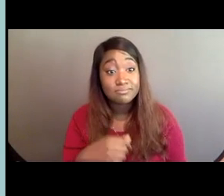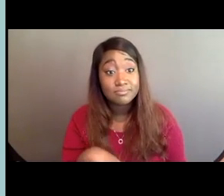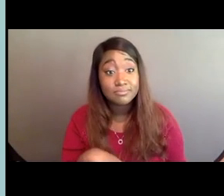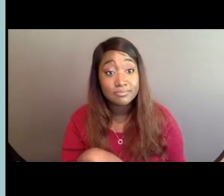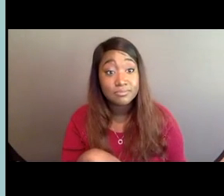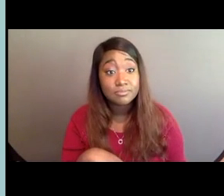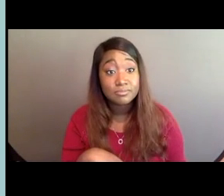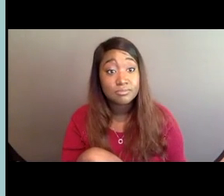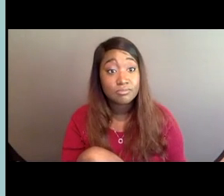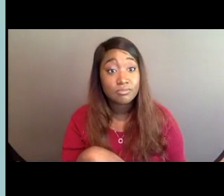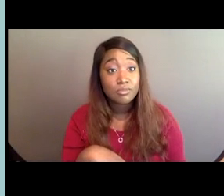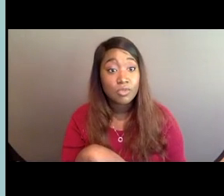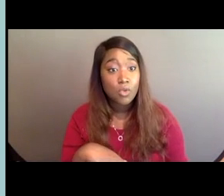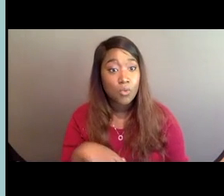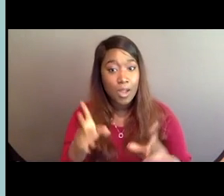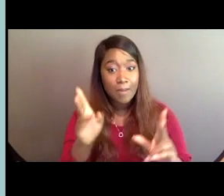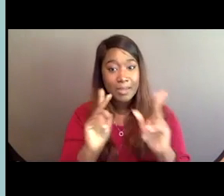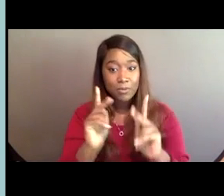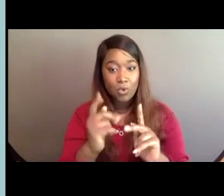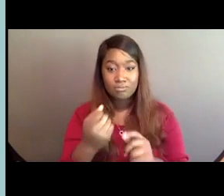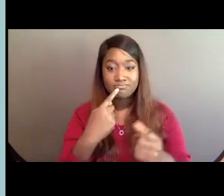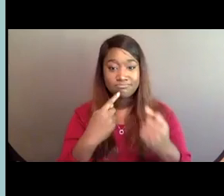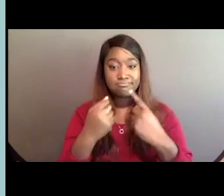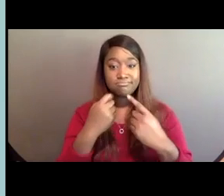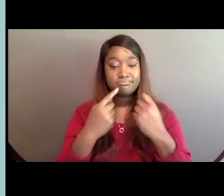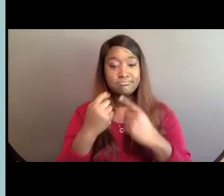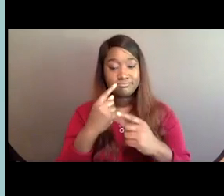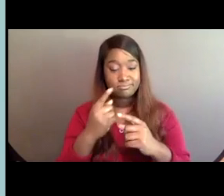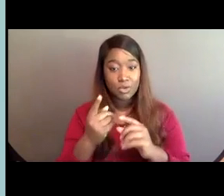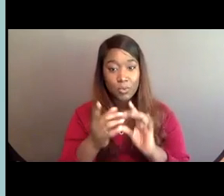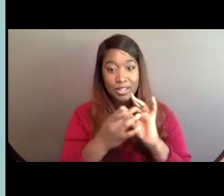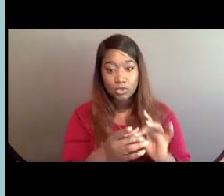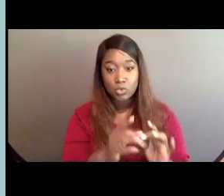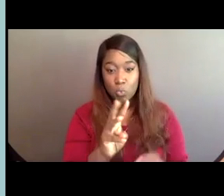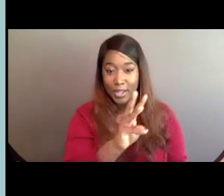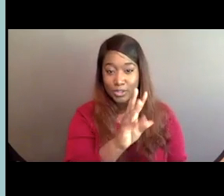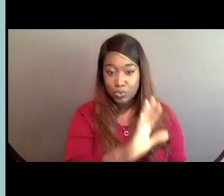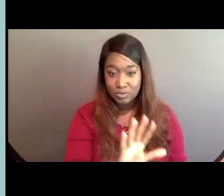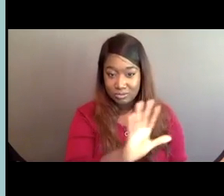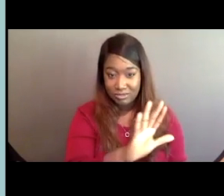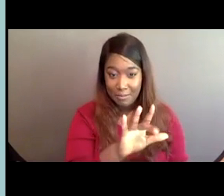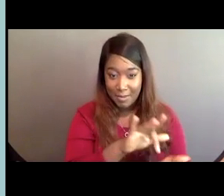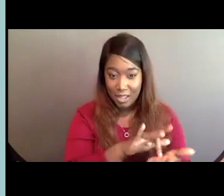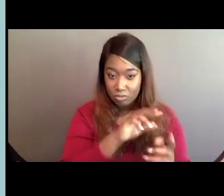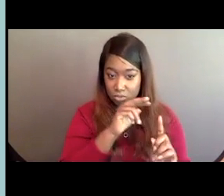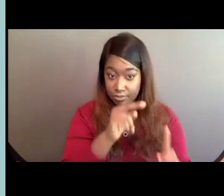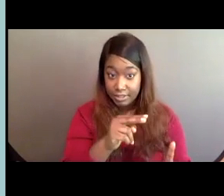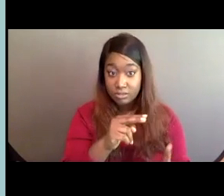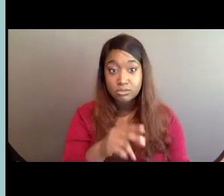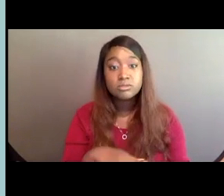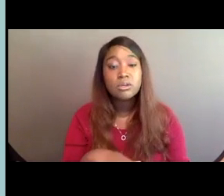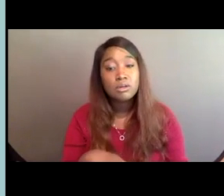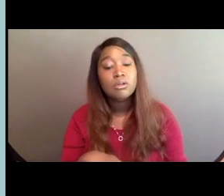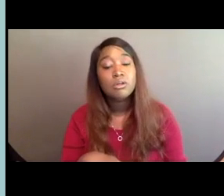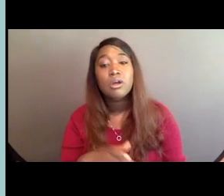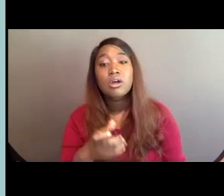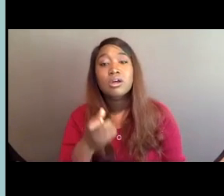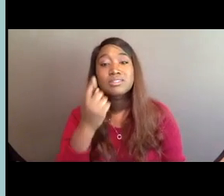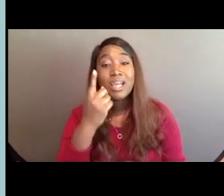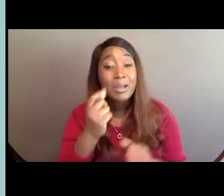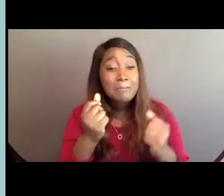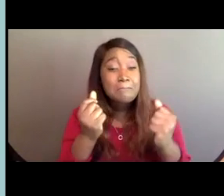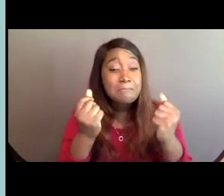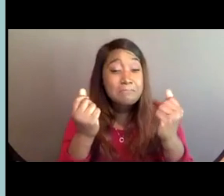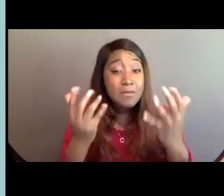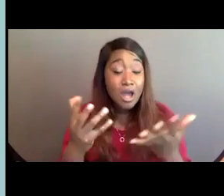what folks are taking from a Western medicine perspective. We've got to have caution and contraindication. There's actually a lot of research that's done,